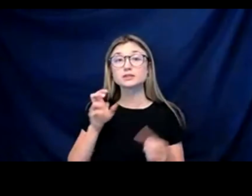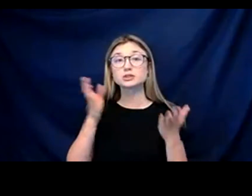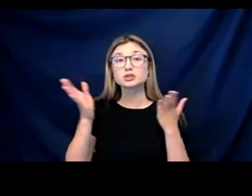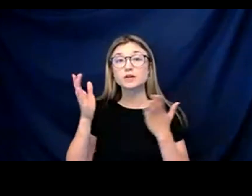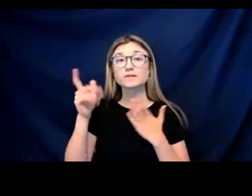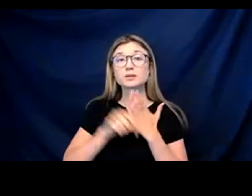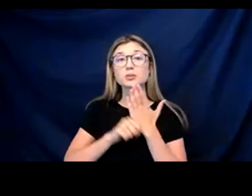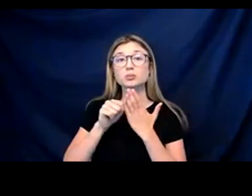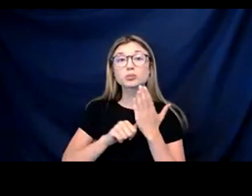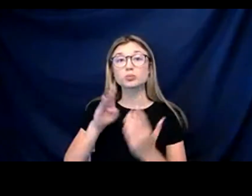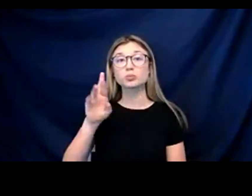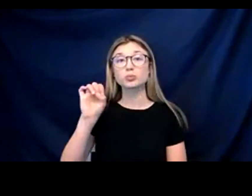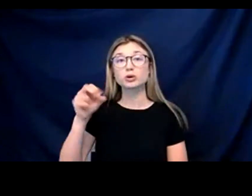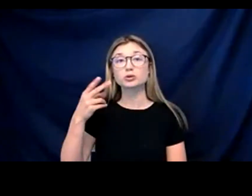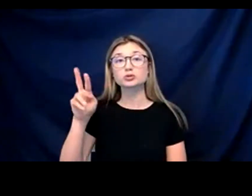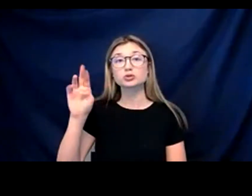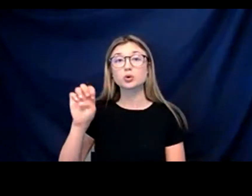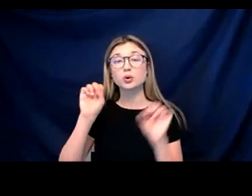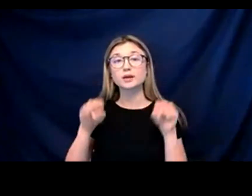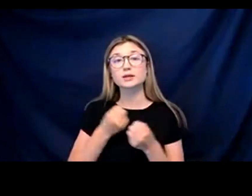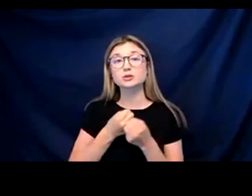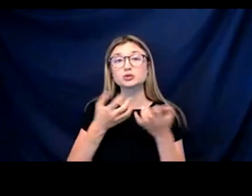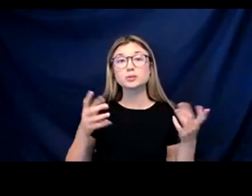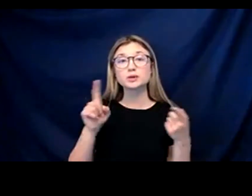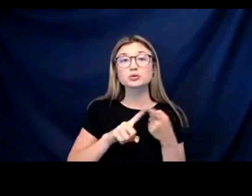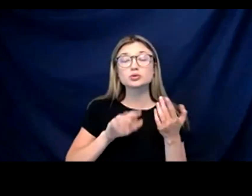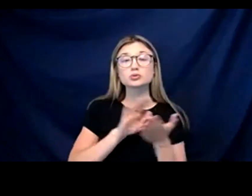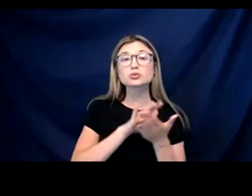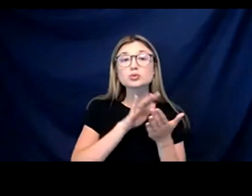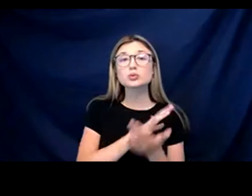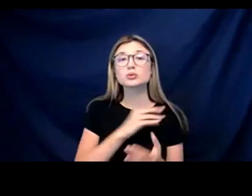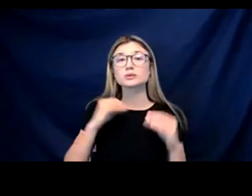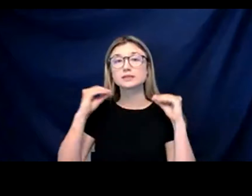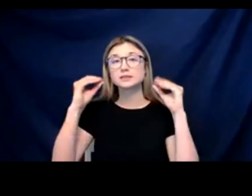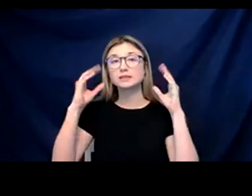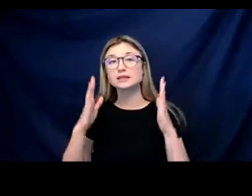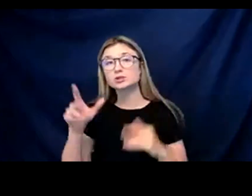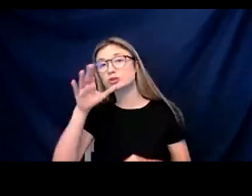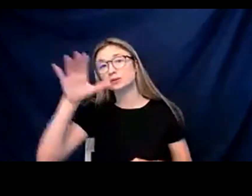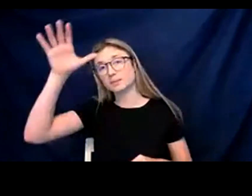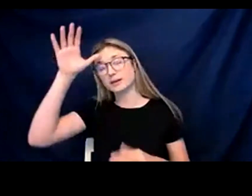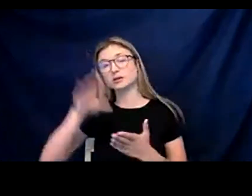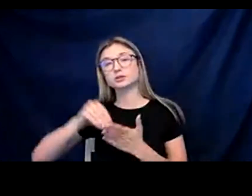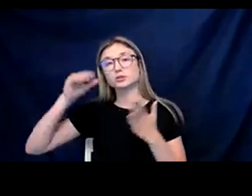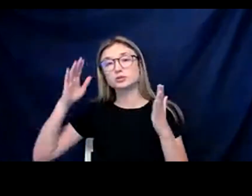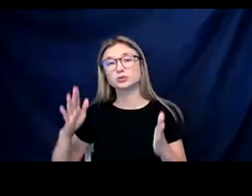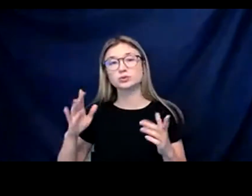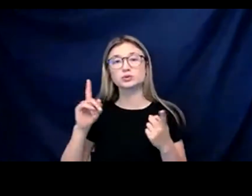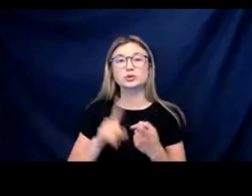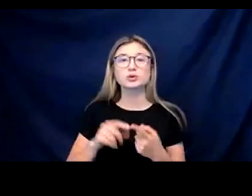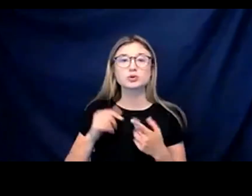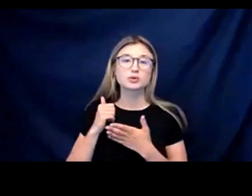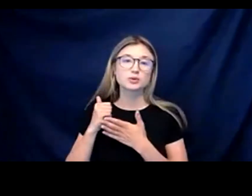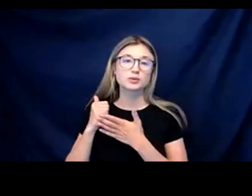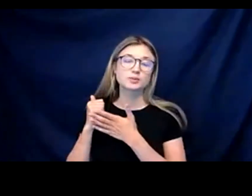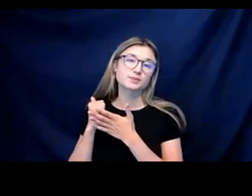we can distribute to schools and educators and just parents and students, just to help to